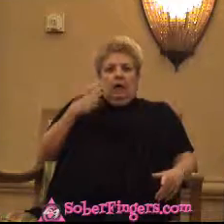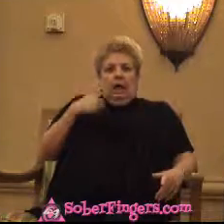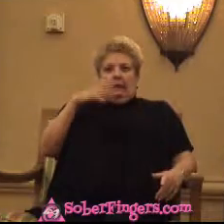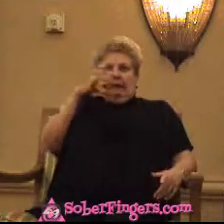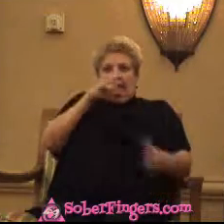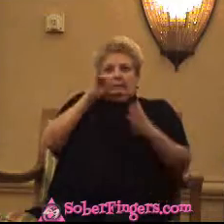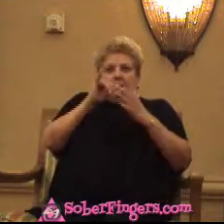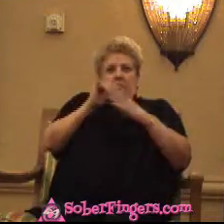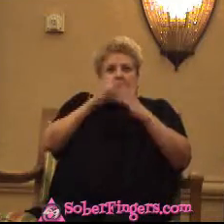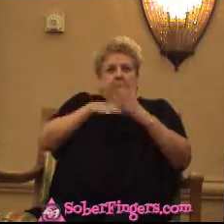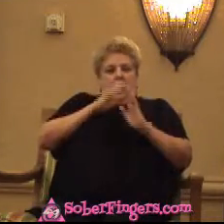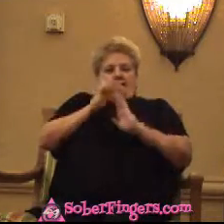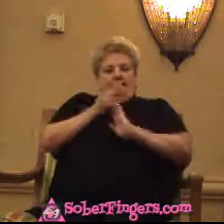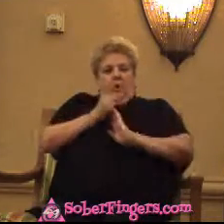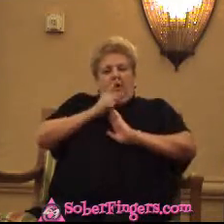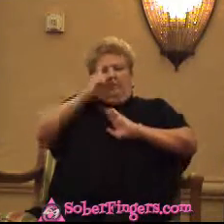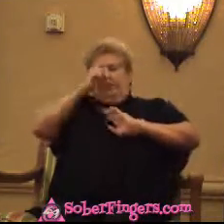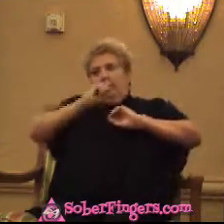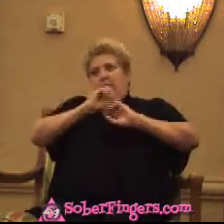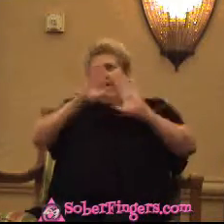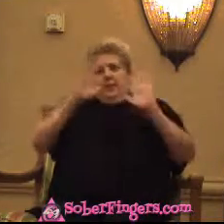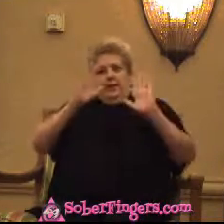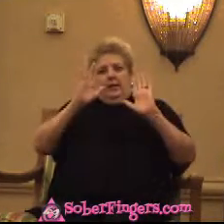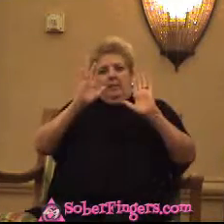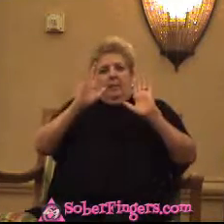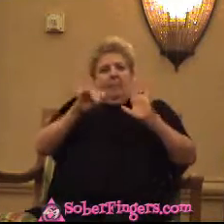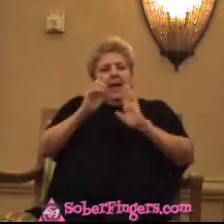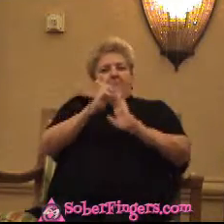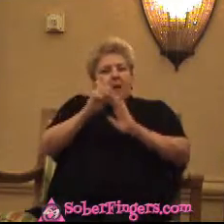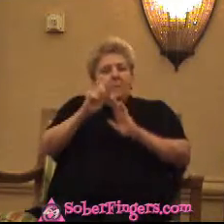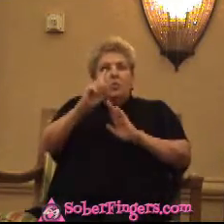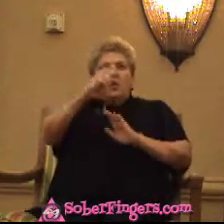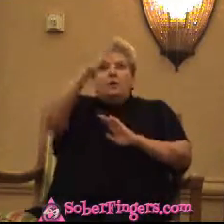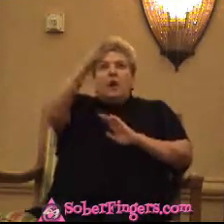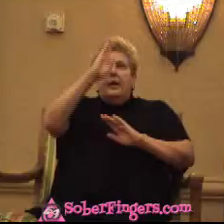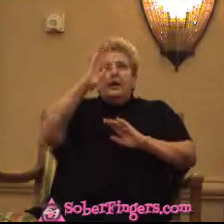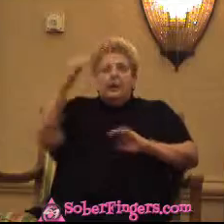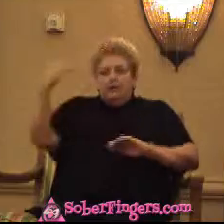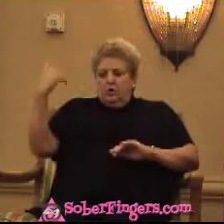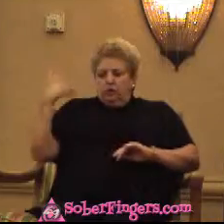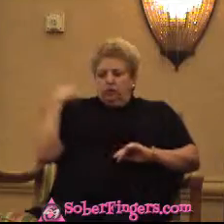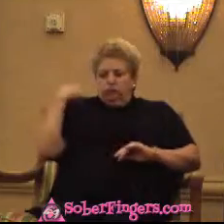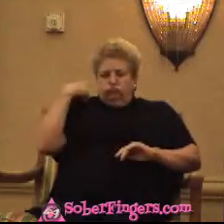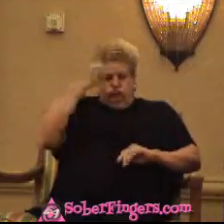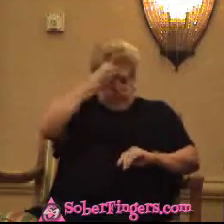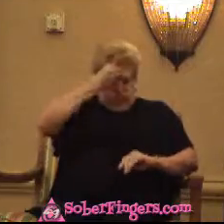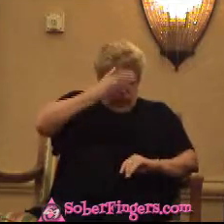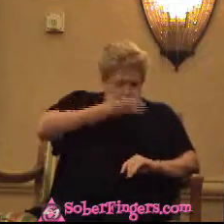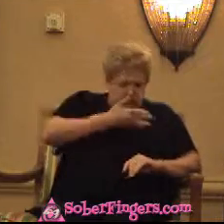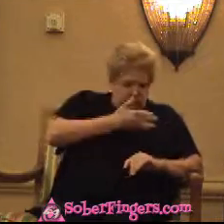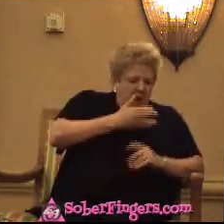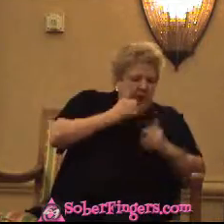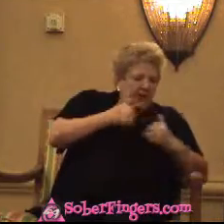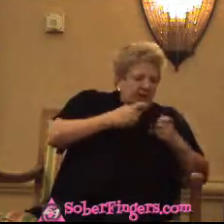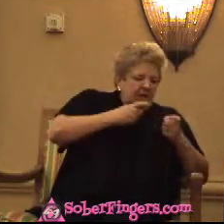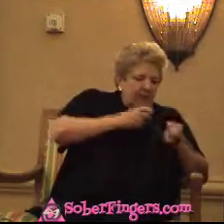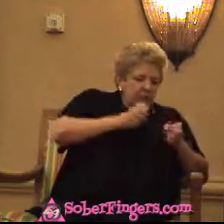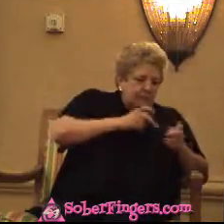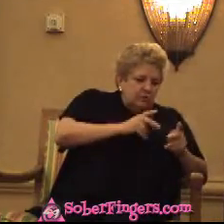had that moment where God taps you on the shoulder and says, you know what? I'm going to give you an opportunity to do something about your life.